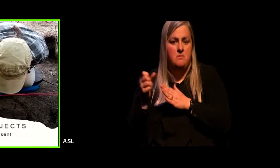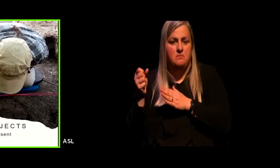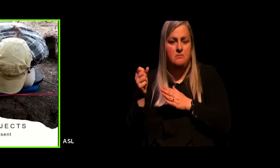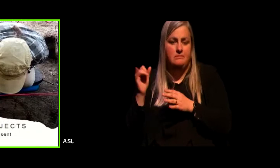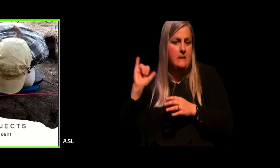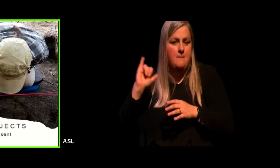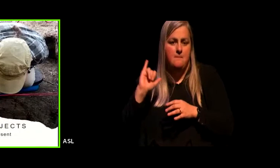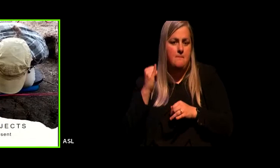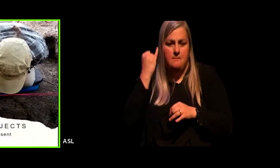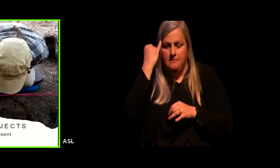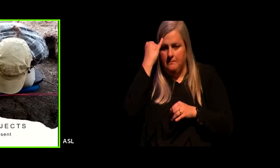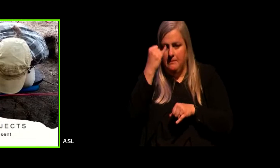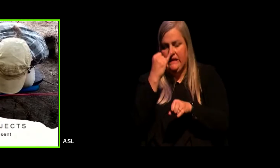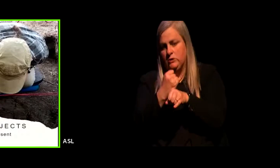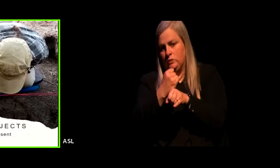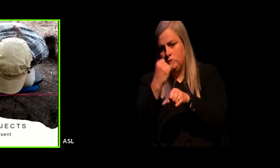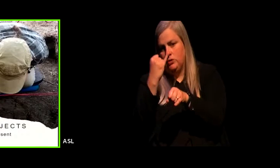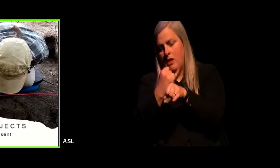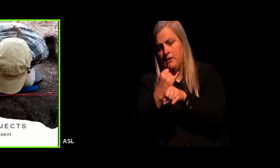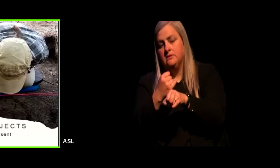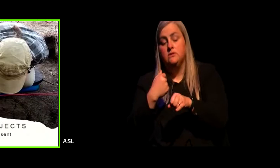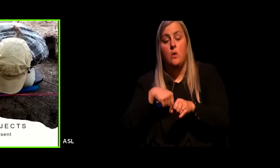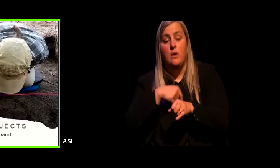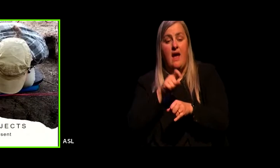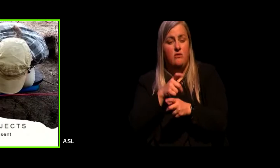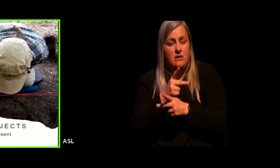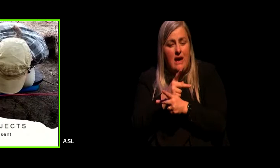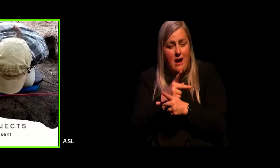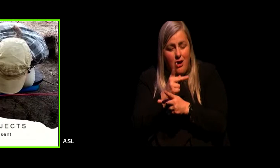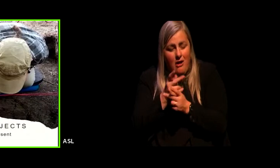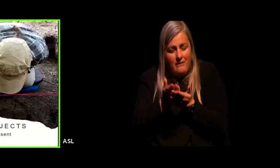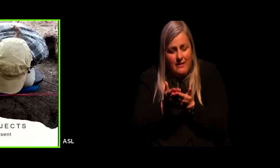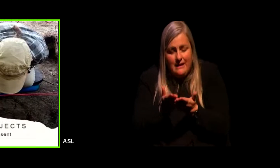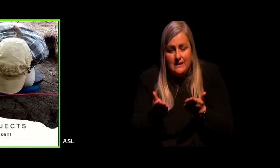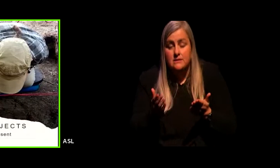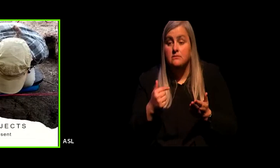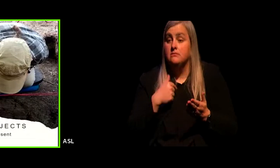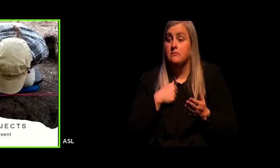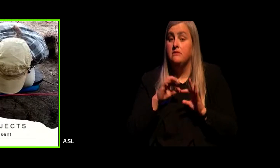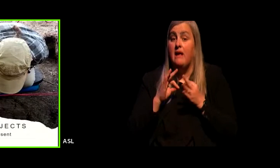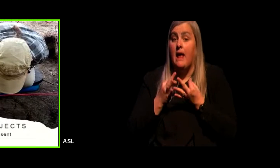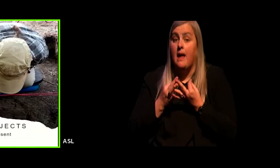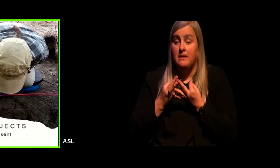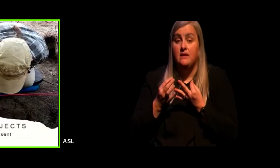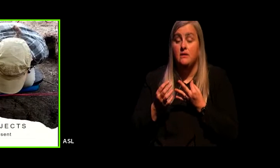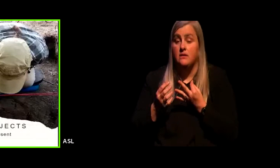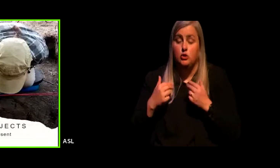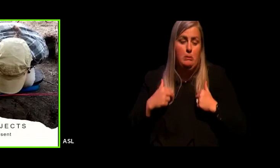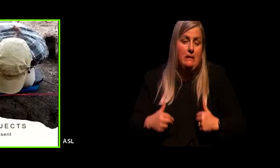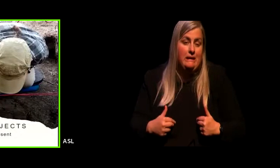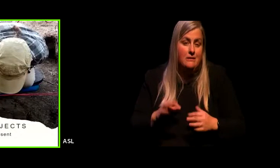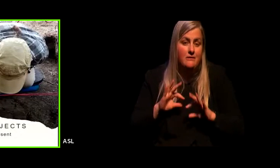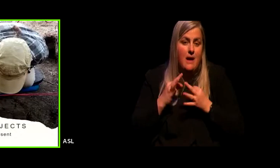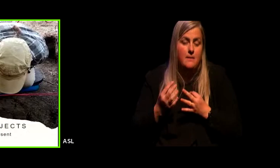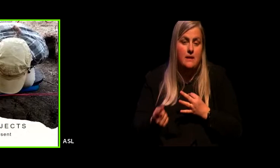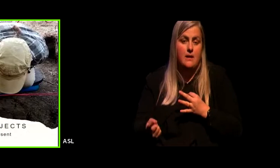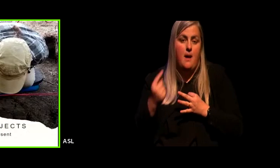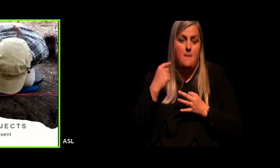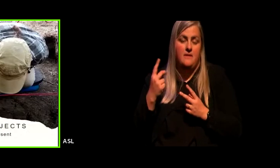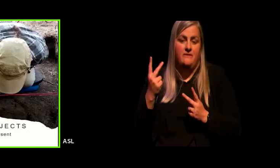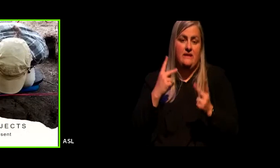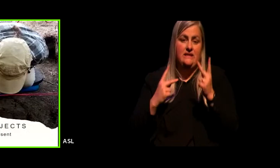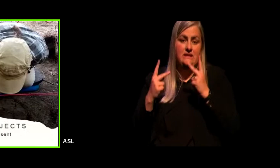of caring for those belongings. And so when I have relatives come and visit me, human relatives come and visit me, they come and visit